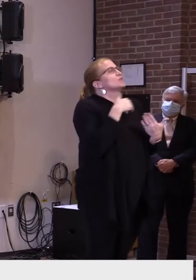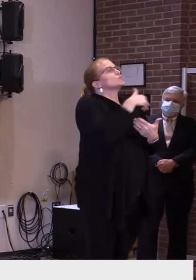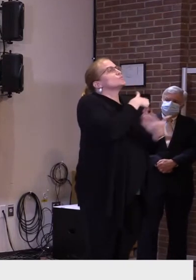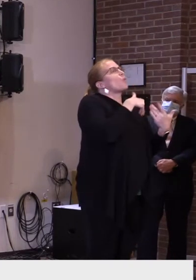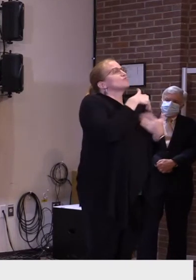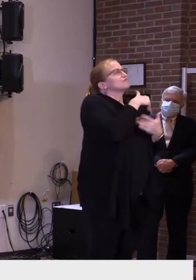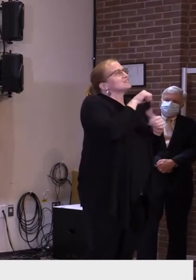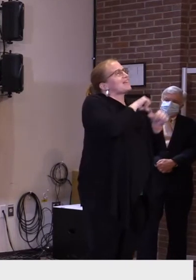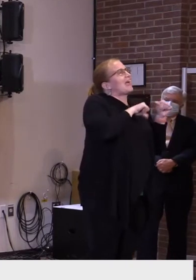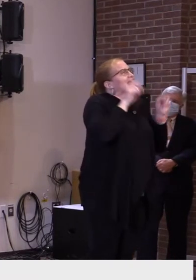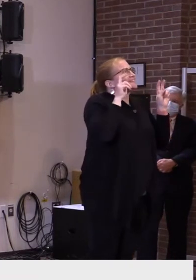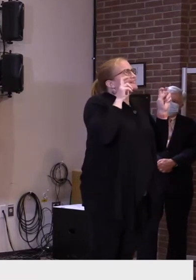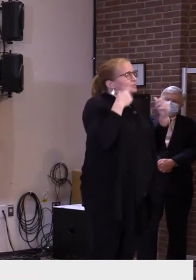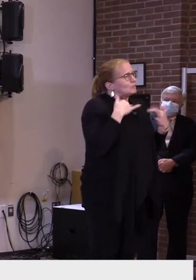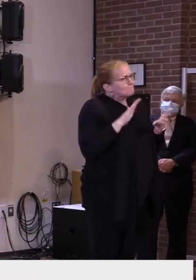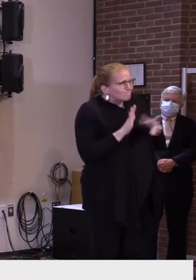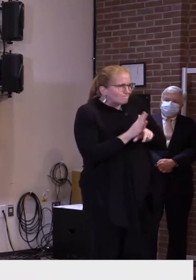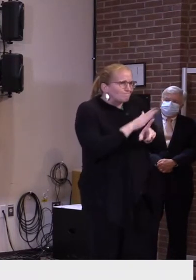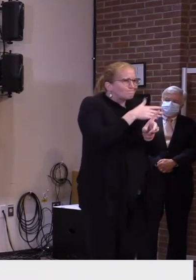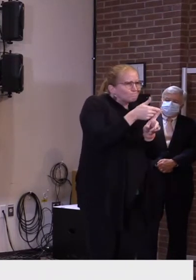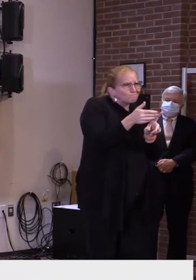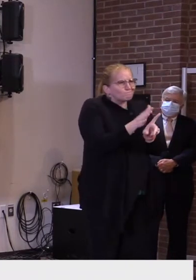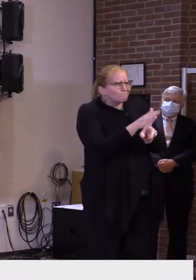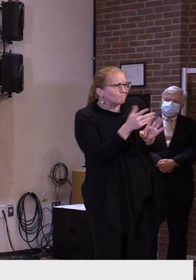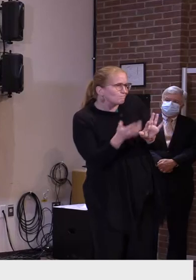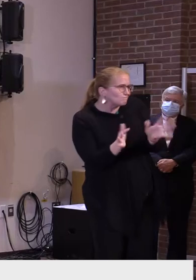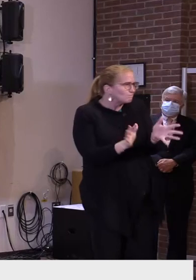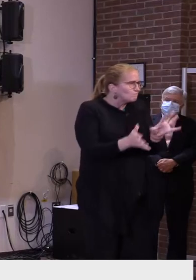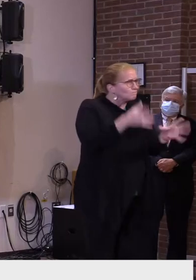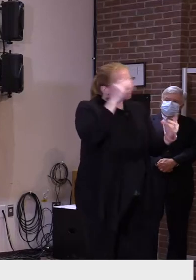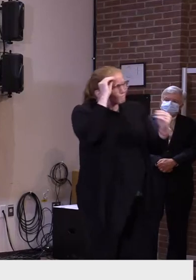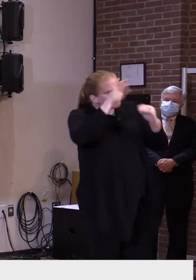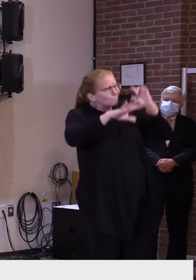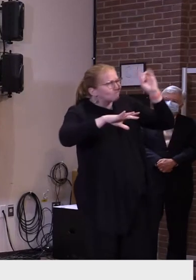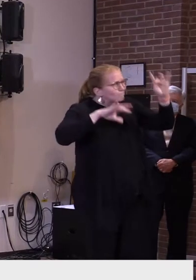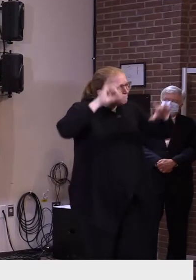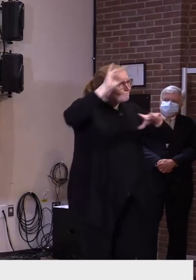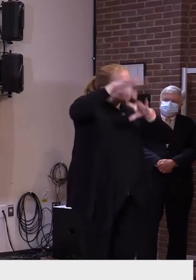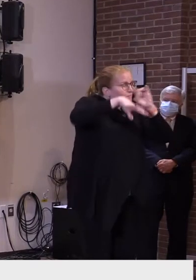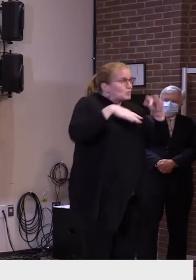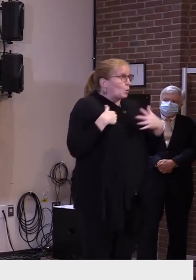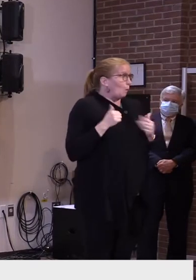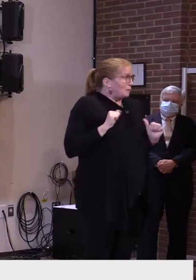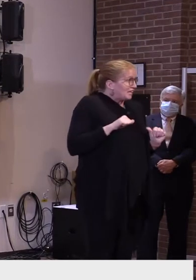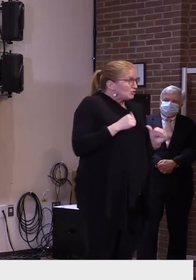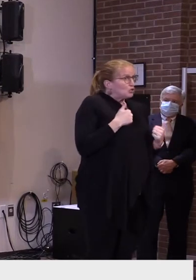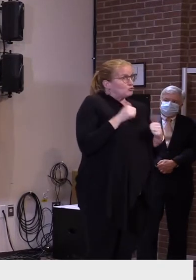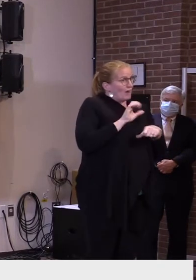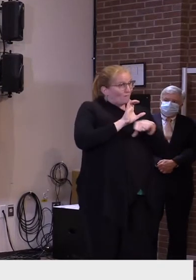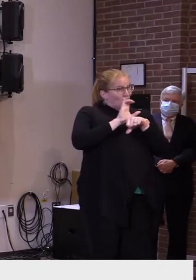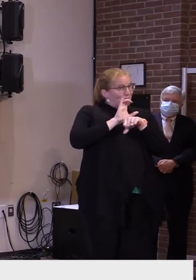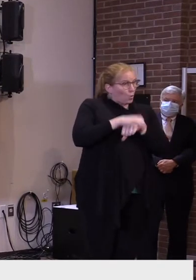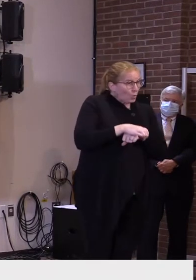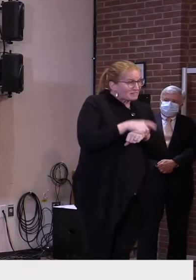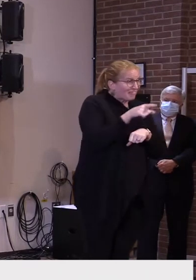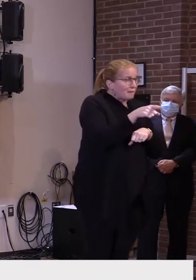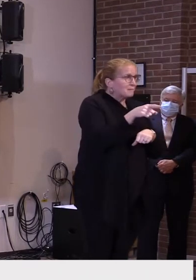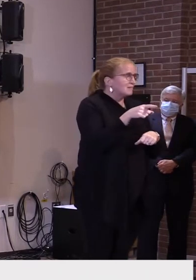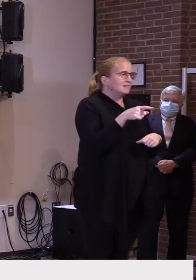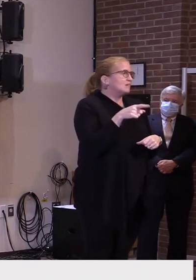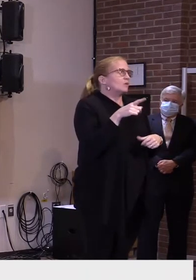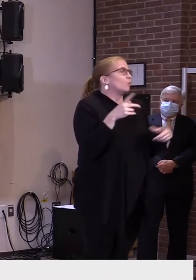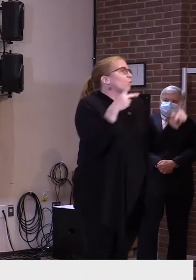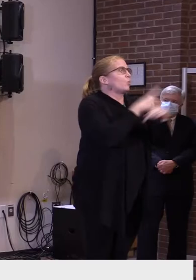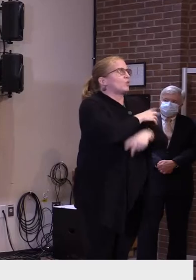people, or potentially trying to force people into doing something they don't want to do, just hardens them, and they're going